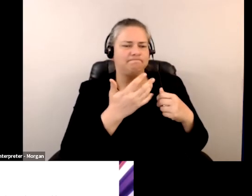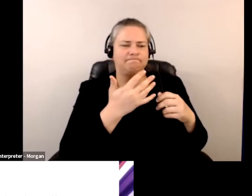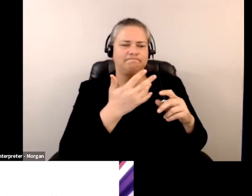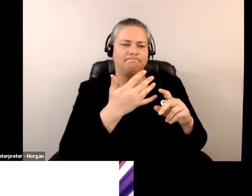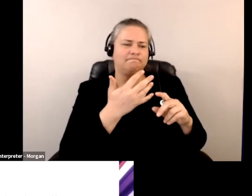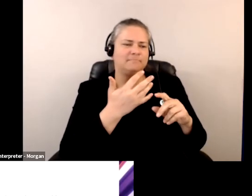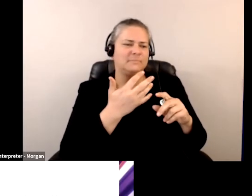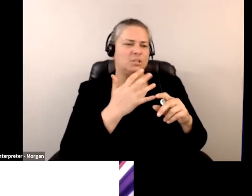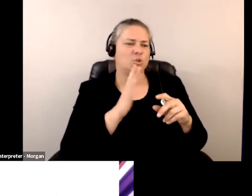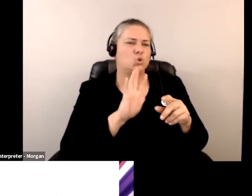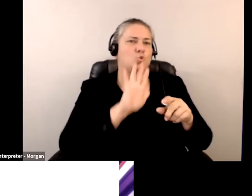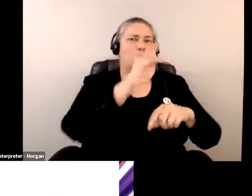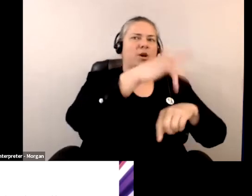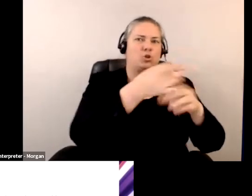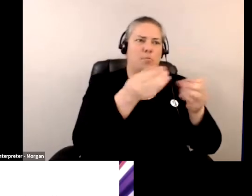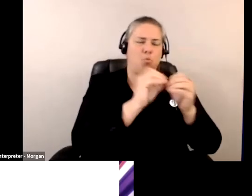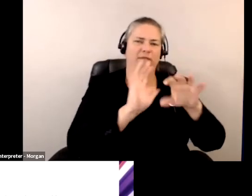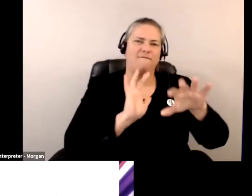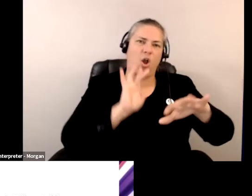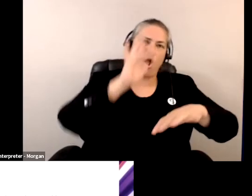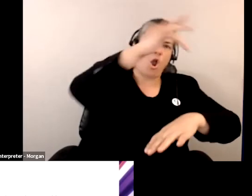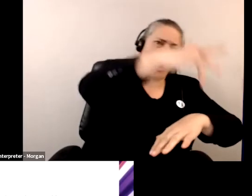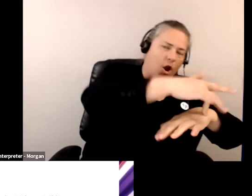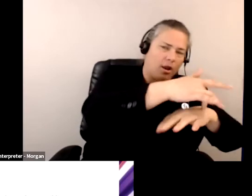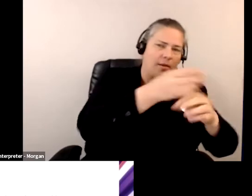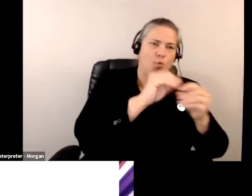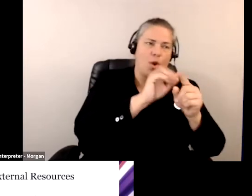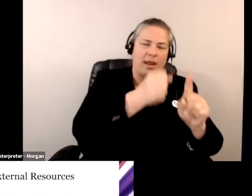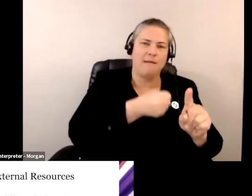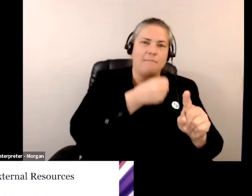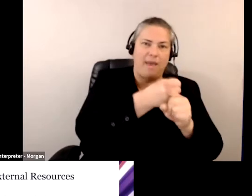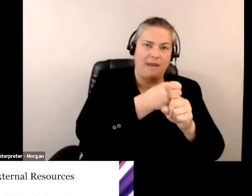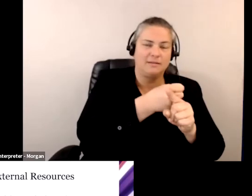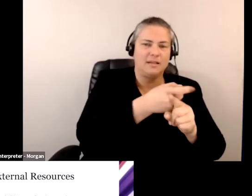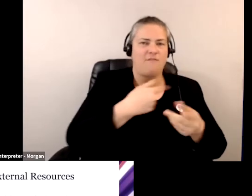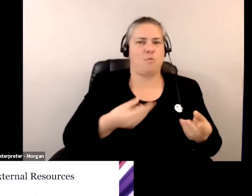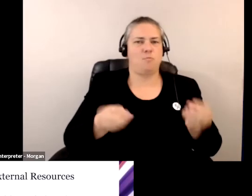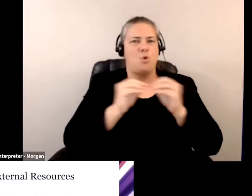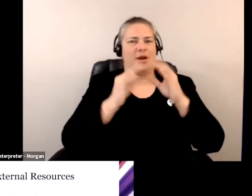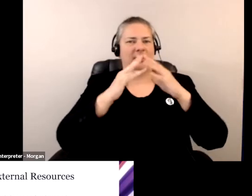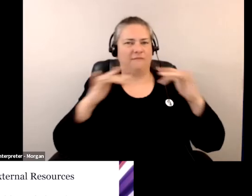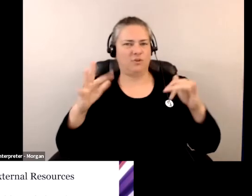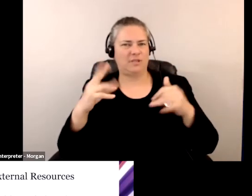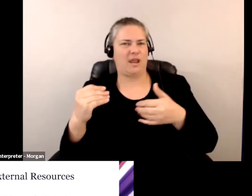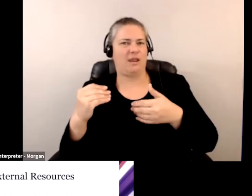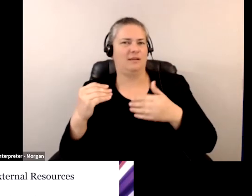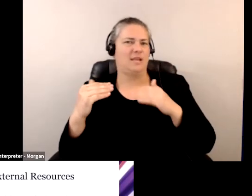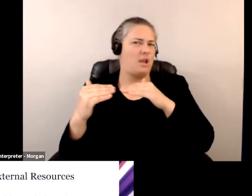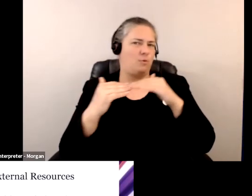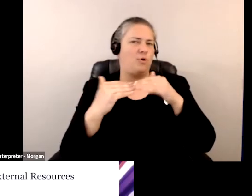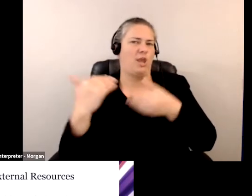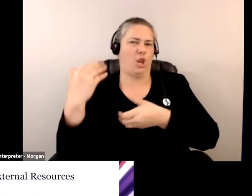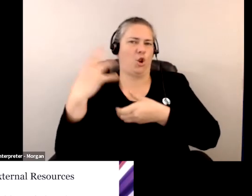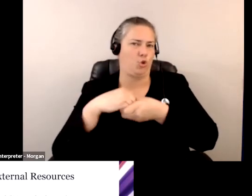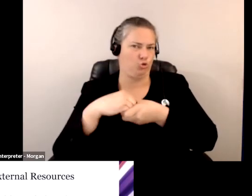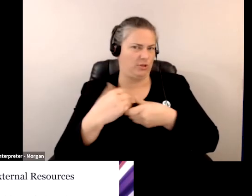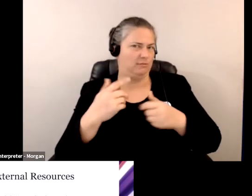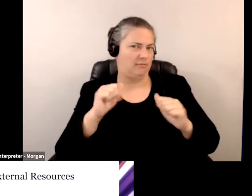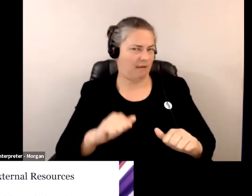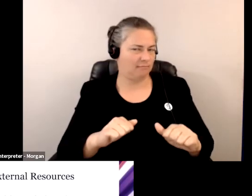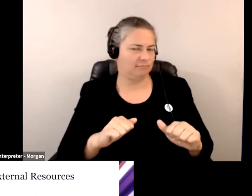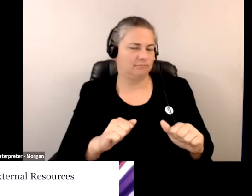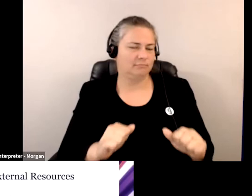has a powerful diversity, equity, and inclusion possibility as well. And then the next